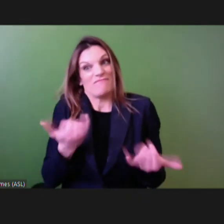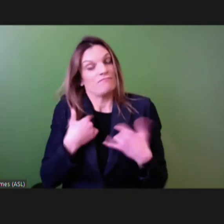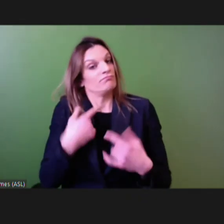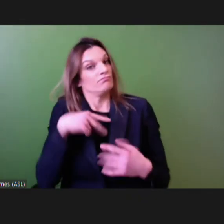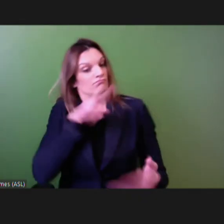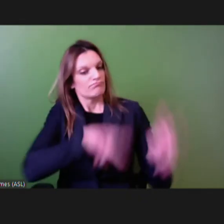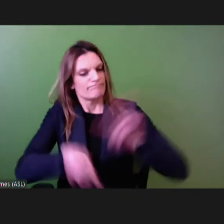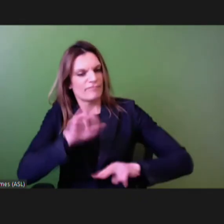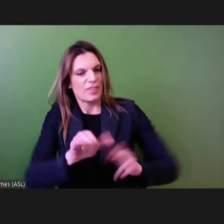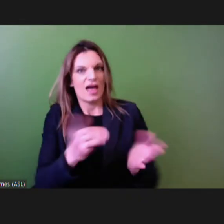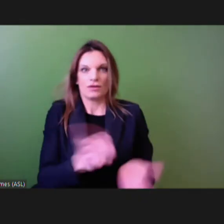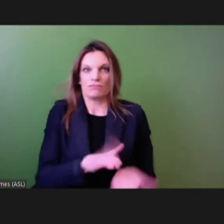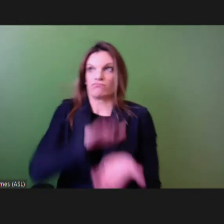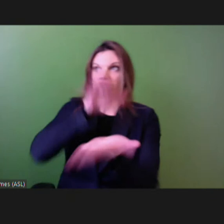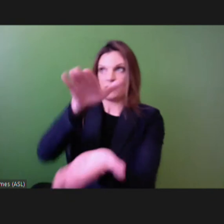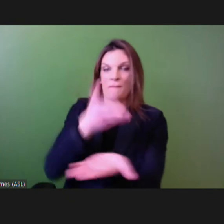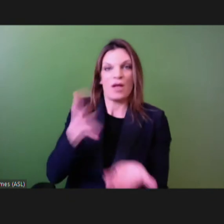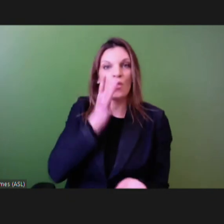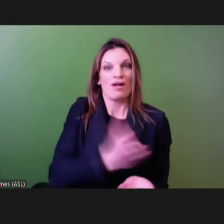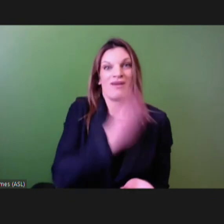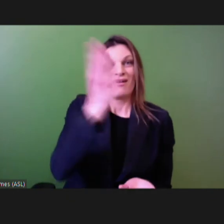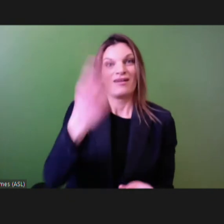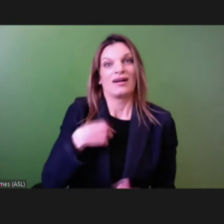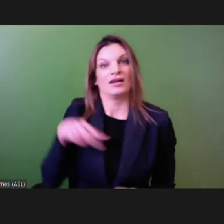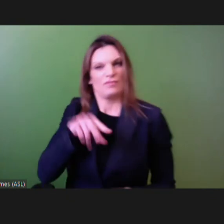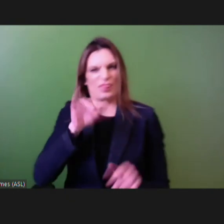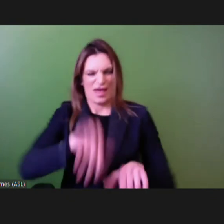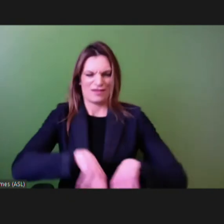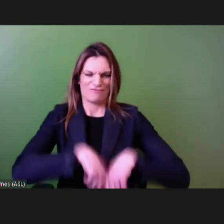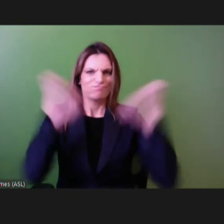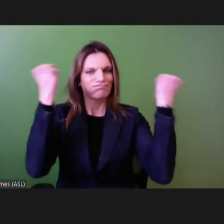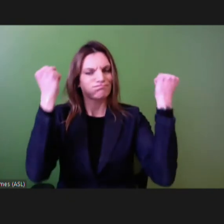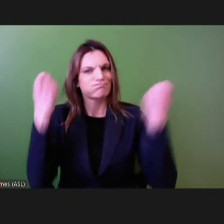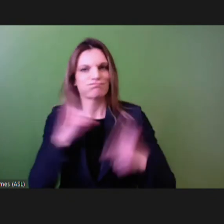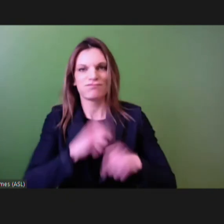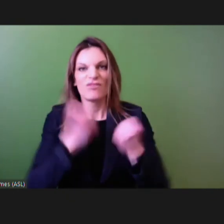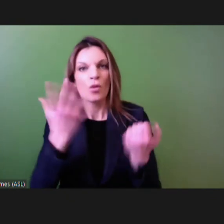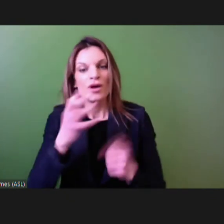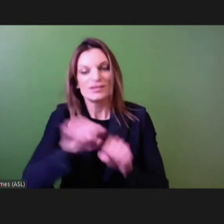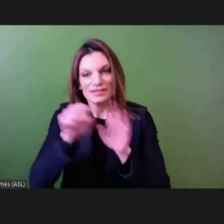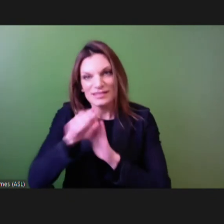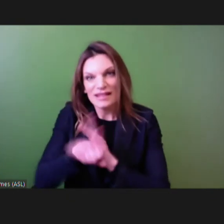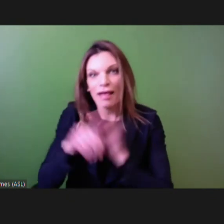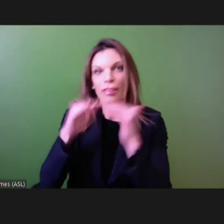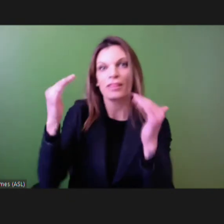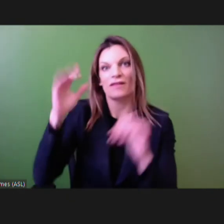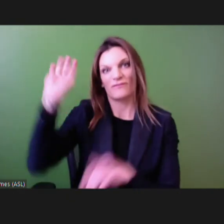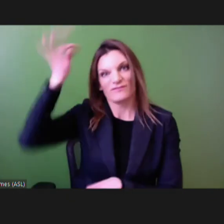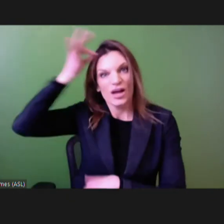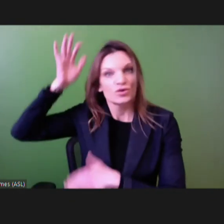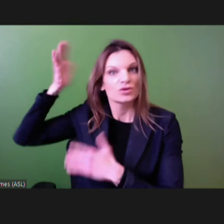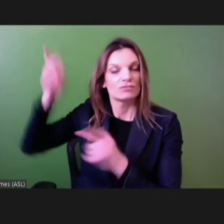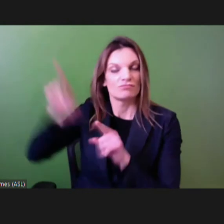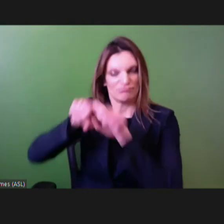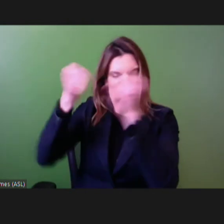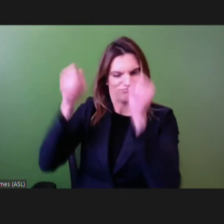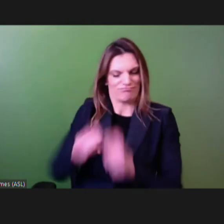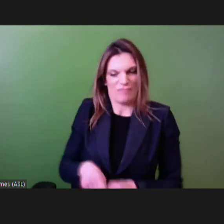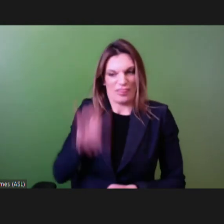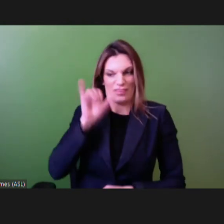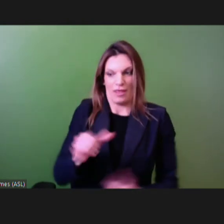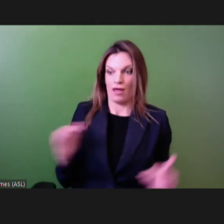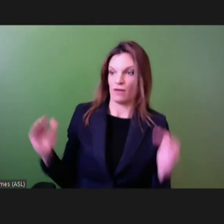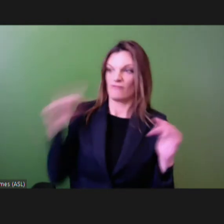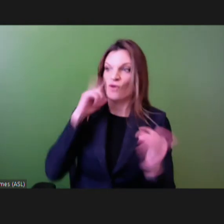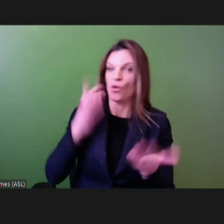numerous constitutional provisions at the state and federal level, not the least of which is the right that citizens have voted to give themselves to have a right to